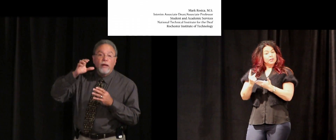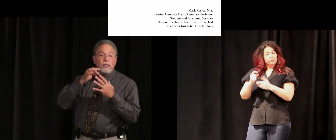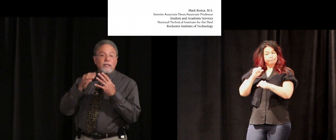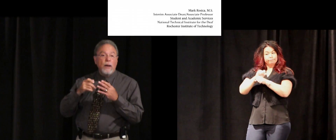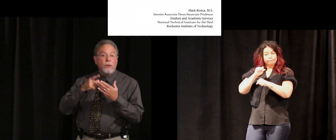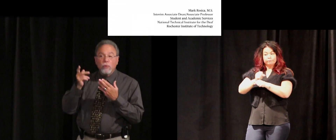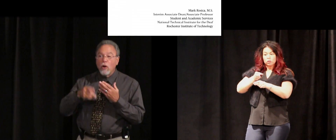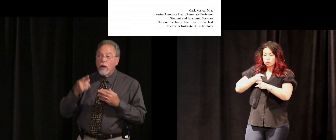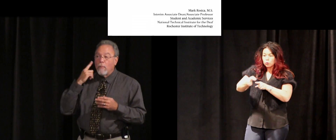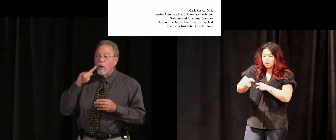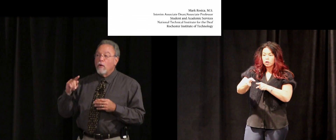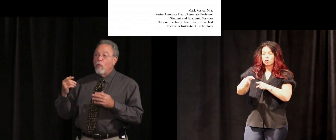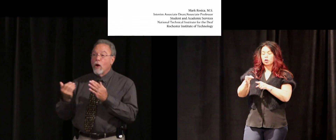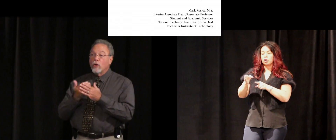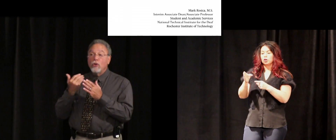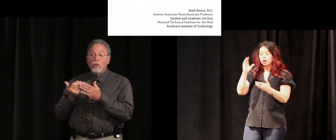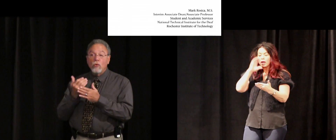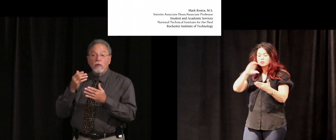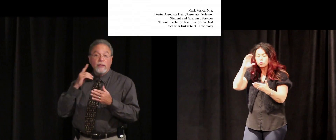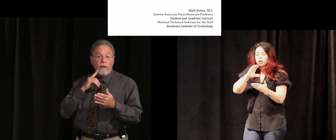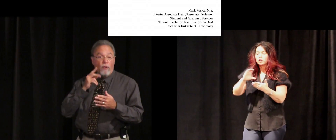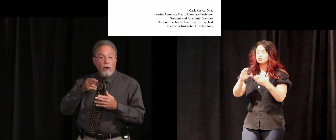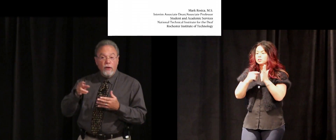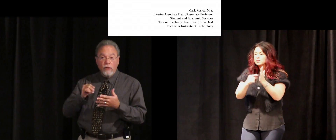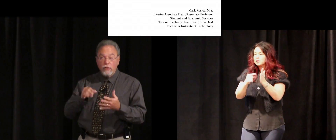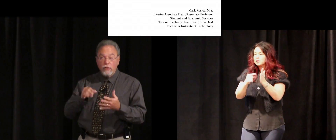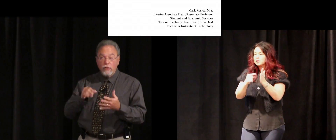absolutely love. So I want to share some of that info and knowledge with you.